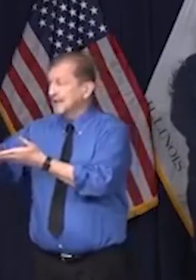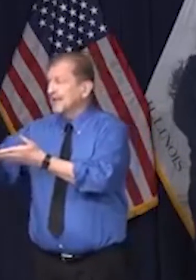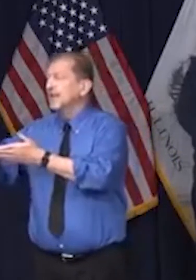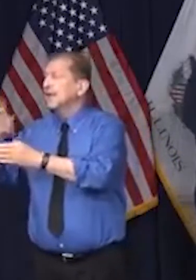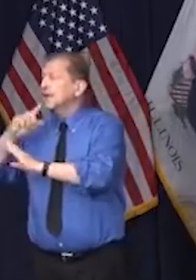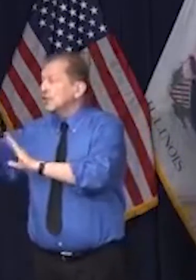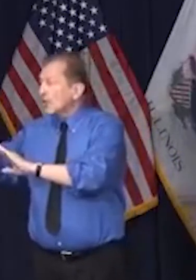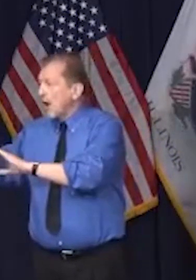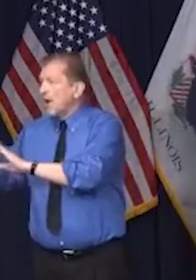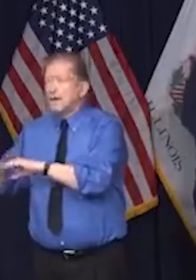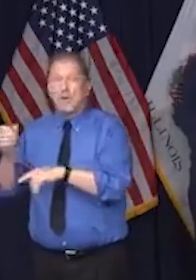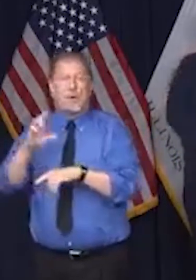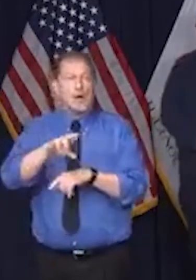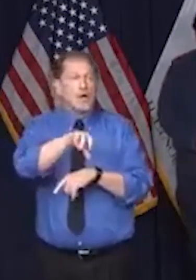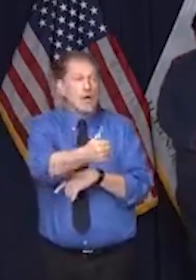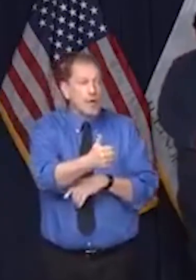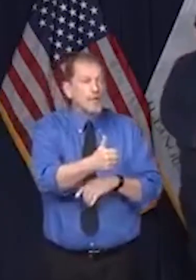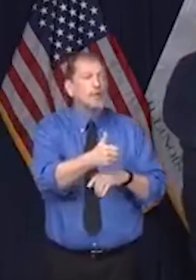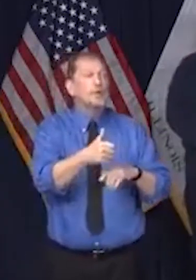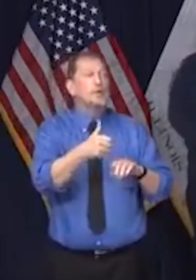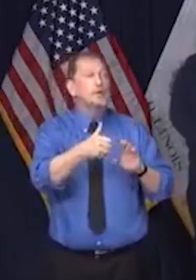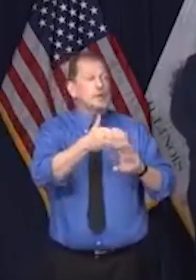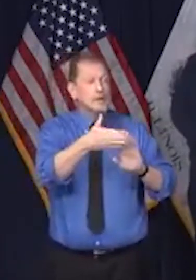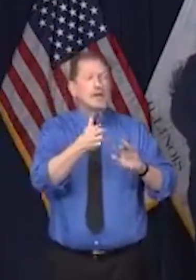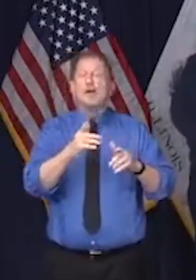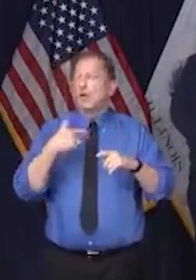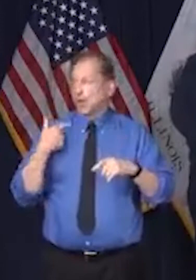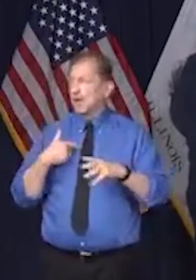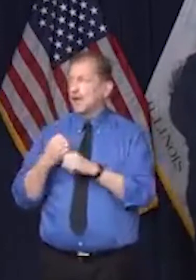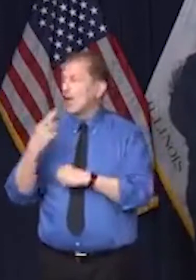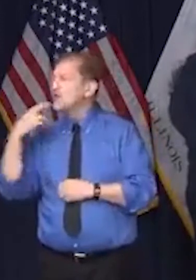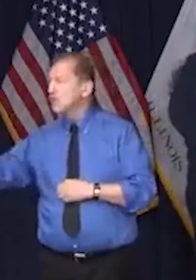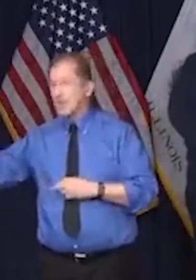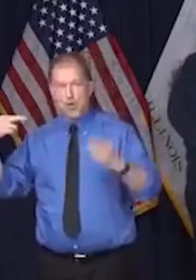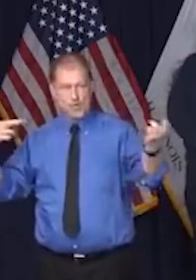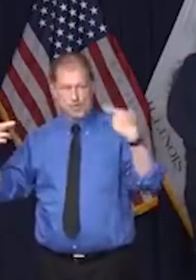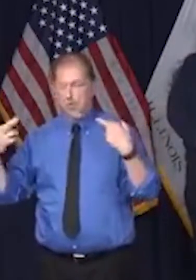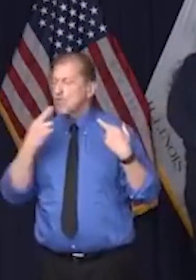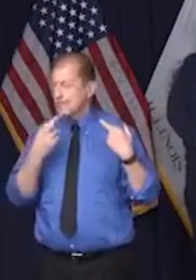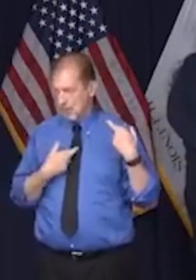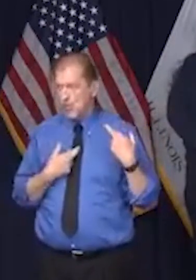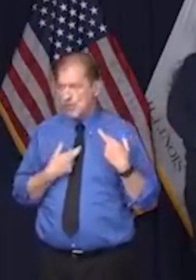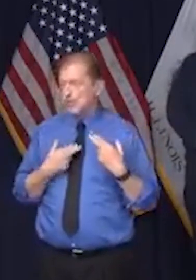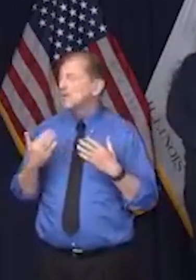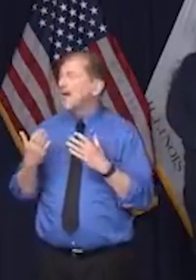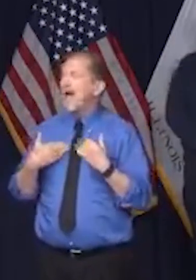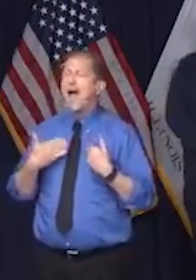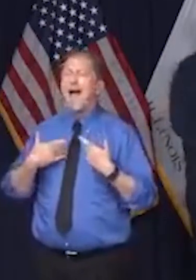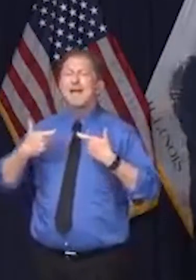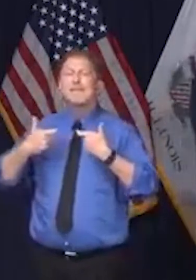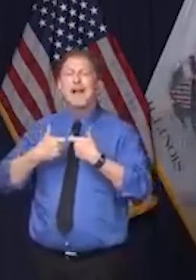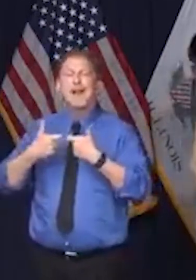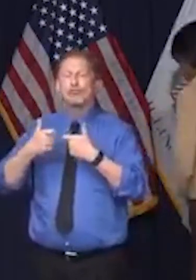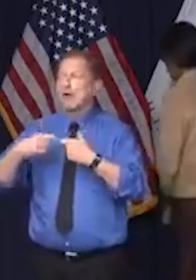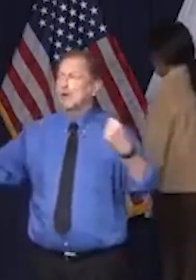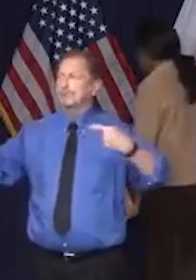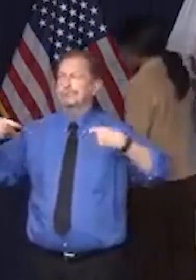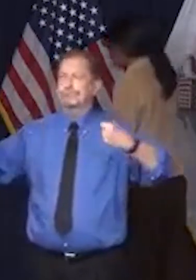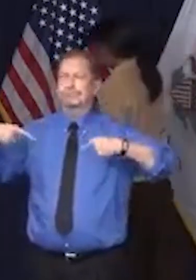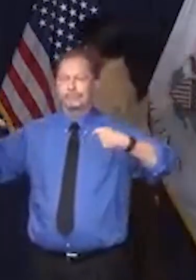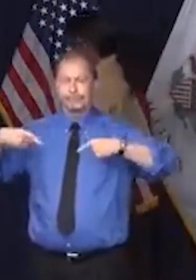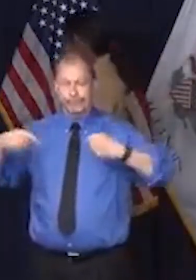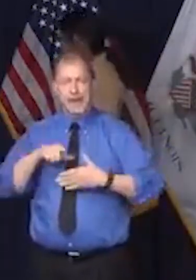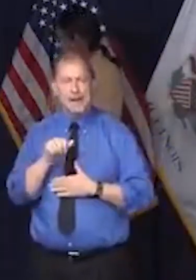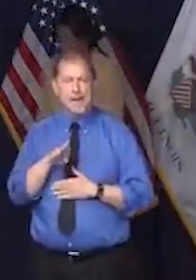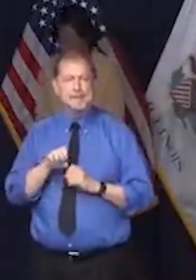hospital where they are run, they will still be sent to us, usually electronically through our electronic lab system. This is from Hannah at the